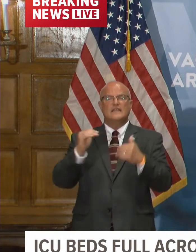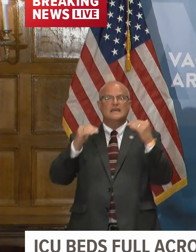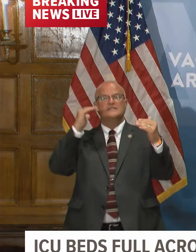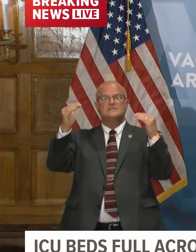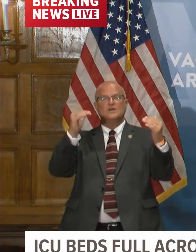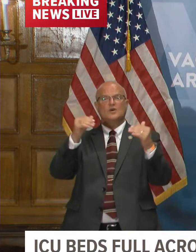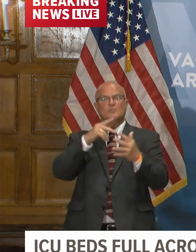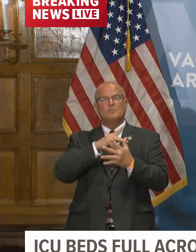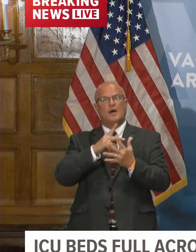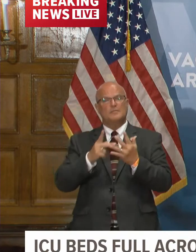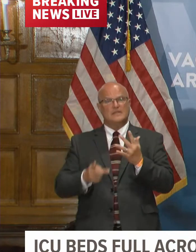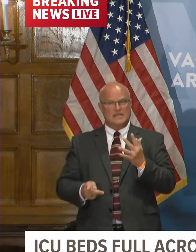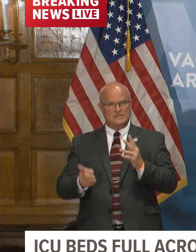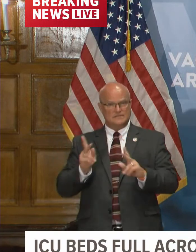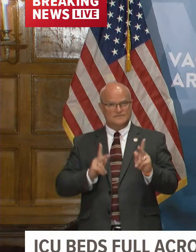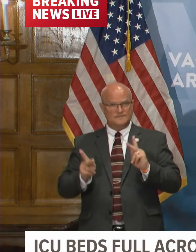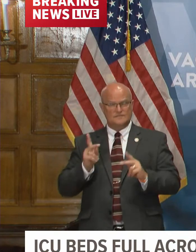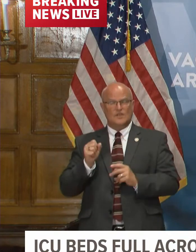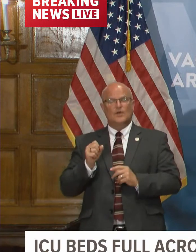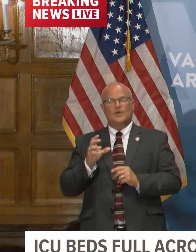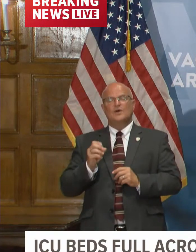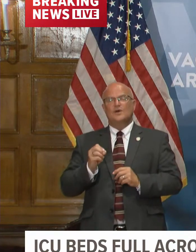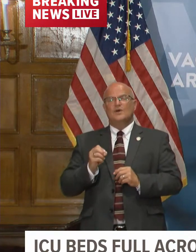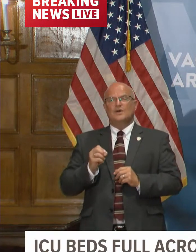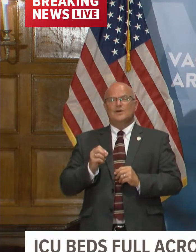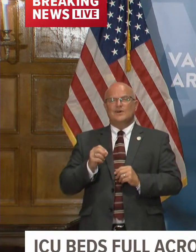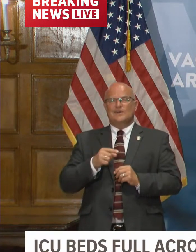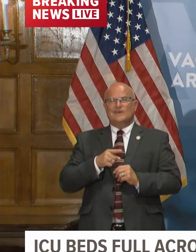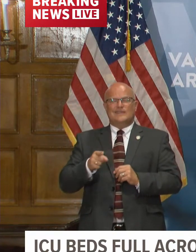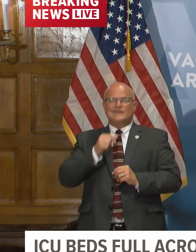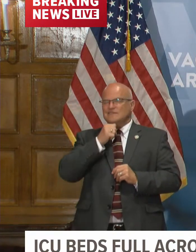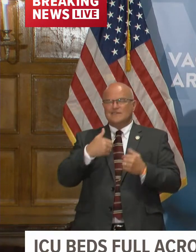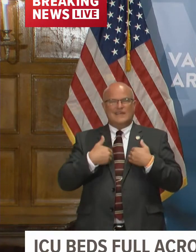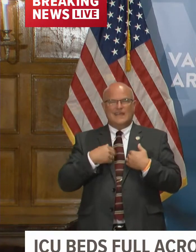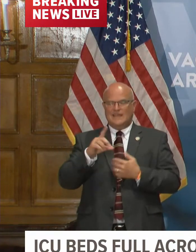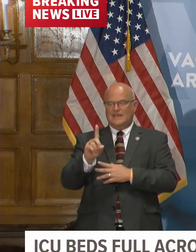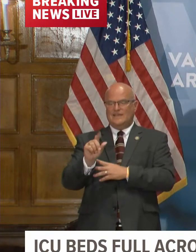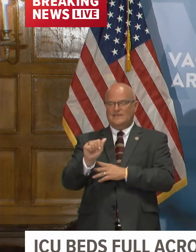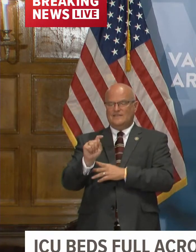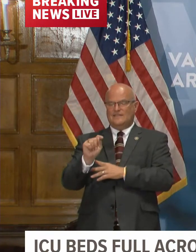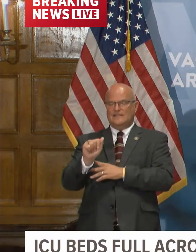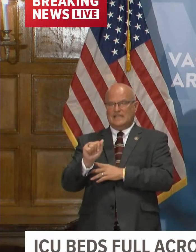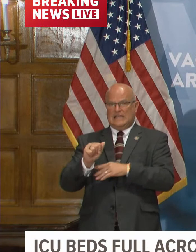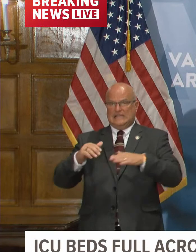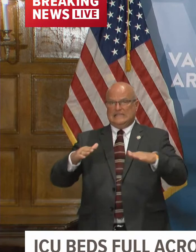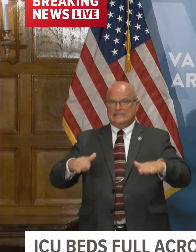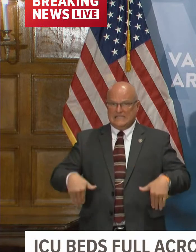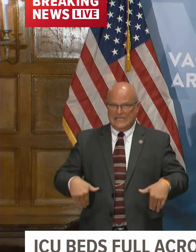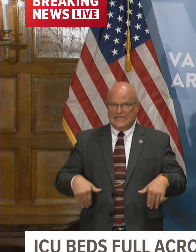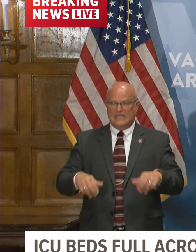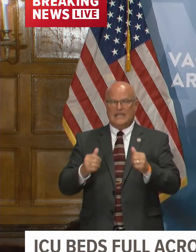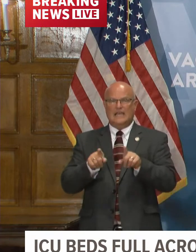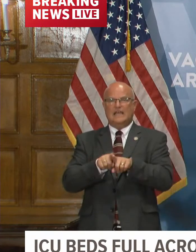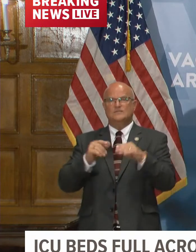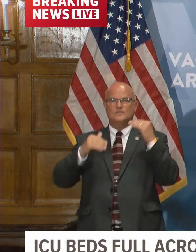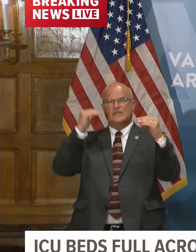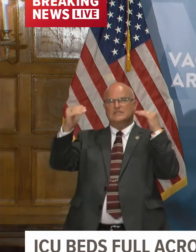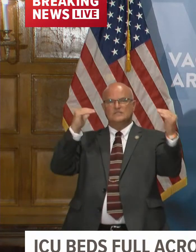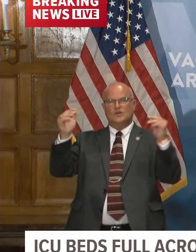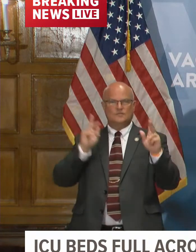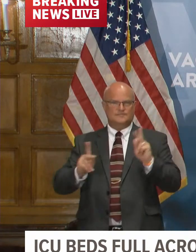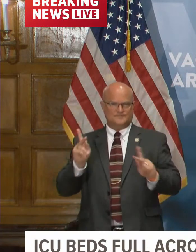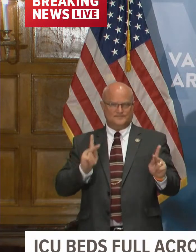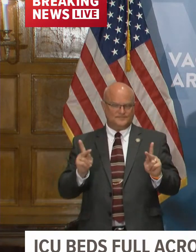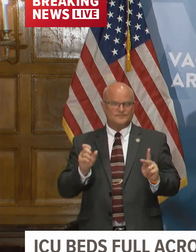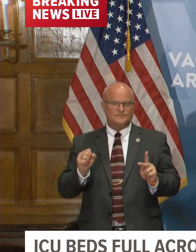adult population, and so they just do not have the data yet as they did with the adult population.